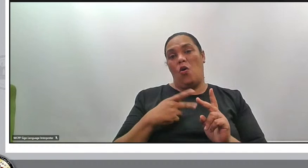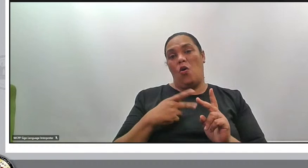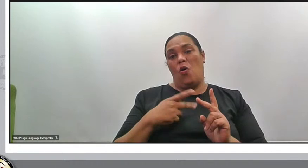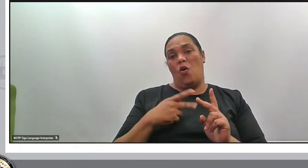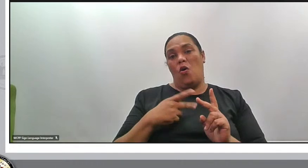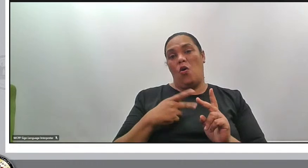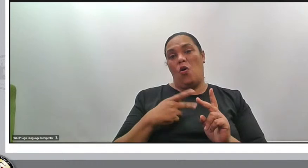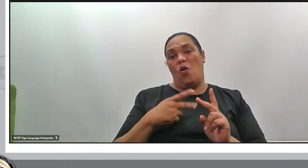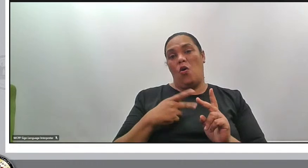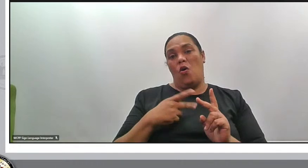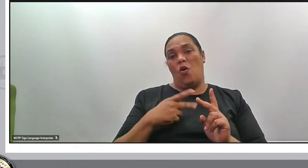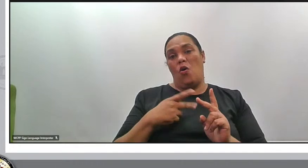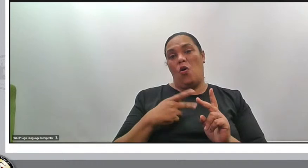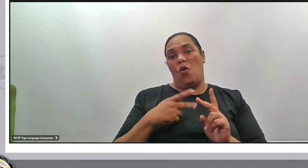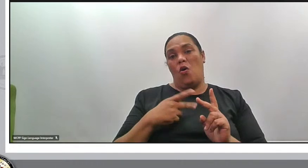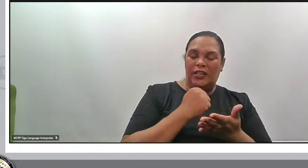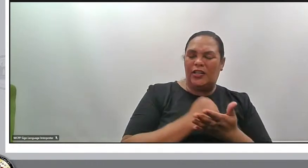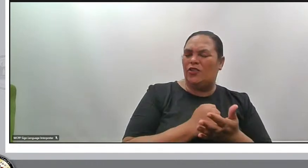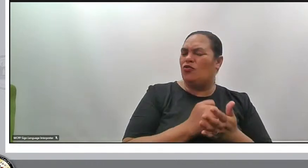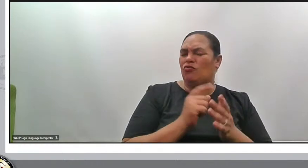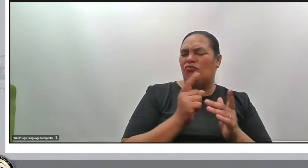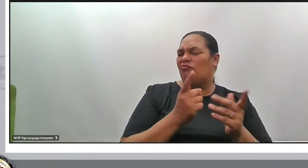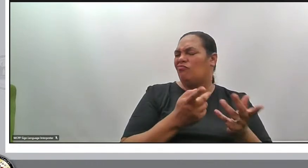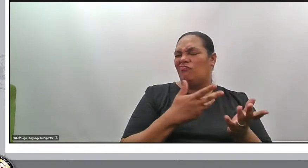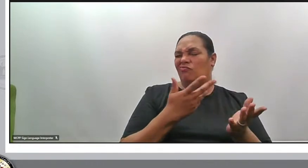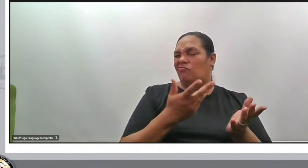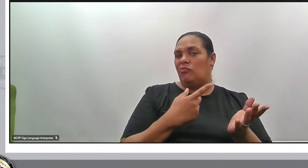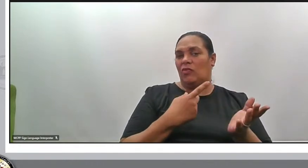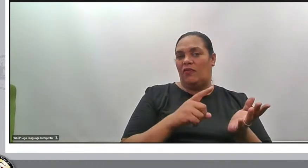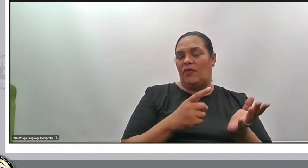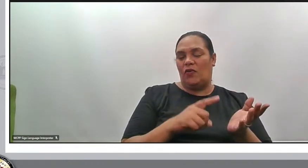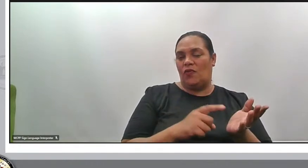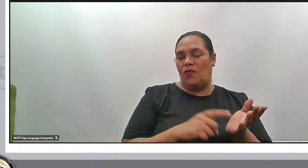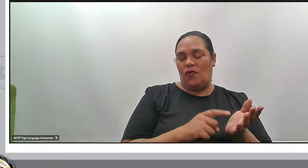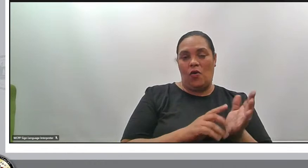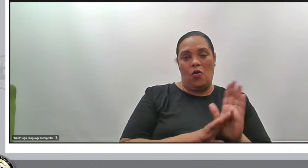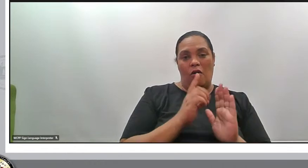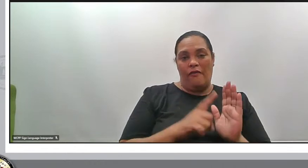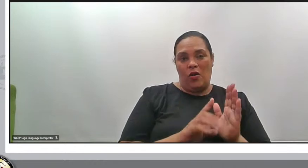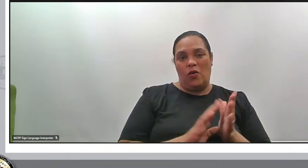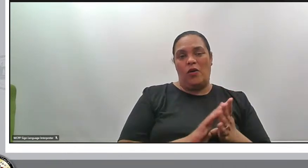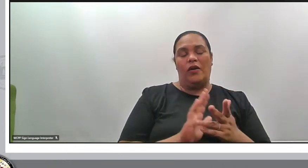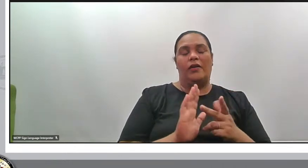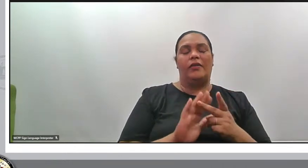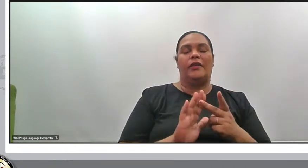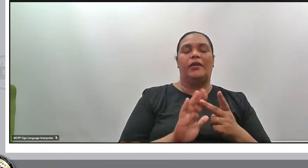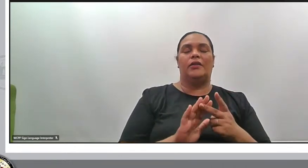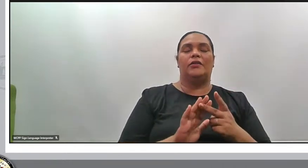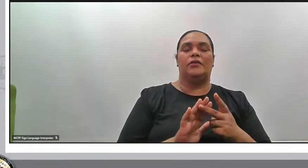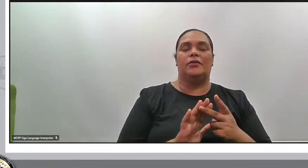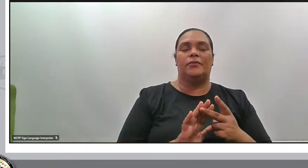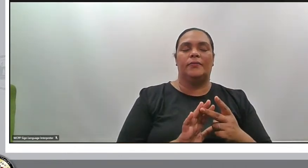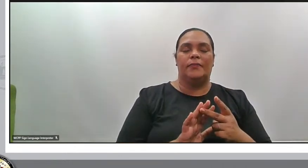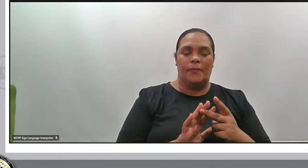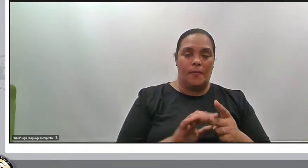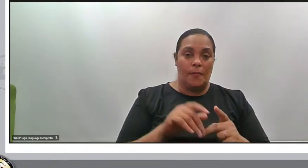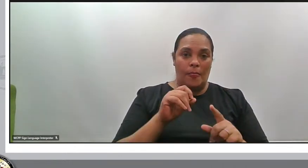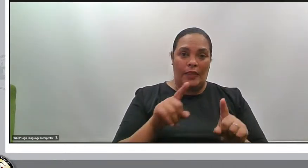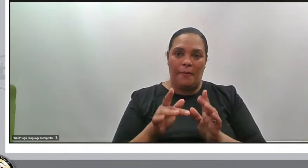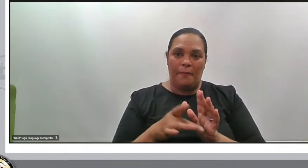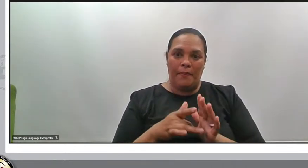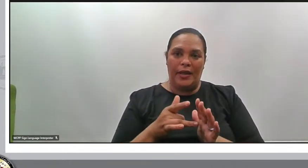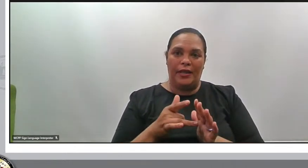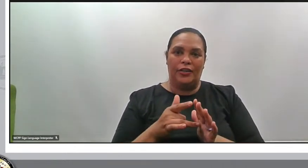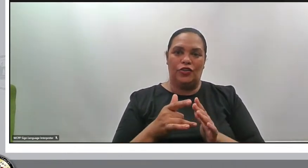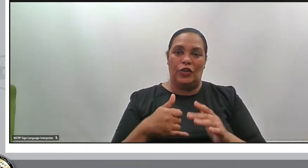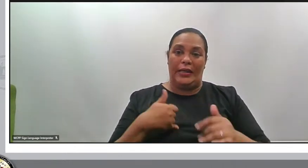overseas for our accreditation? What is it that we're increasing? And then on that same page, the